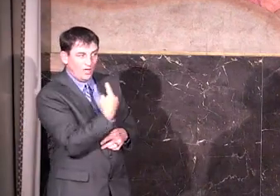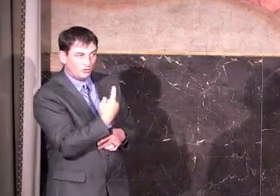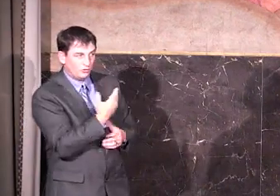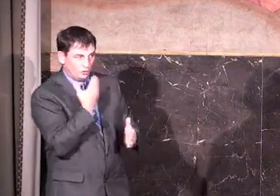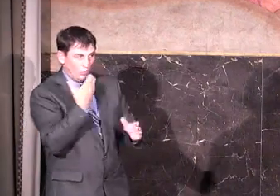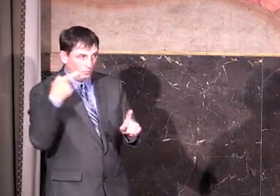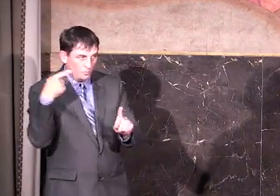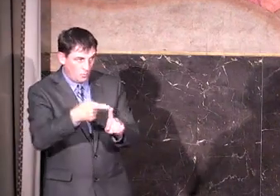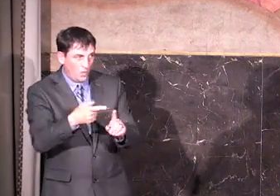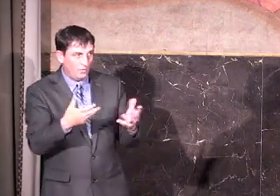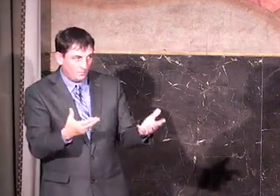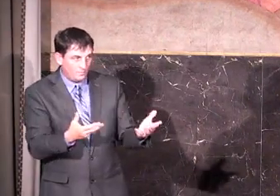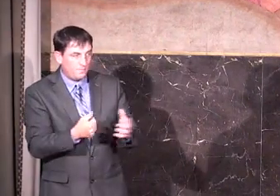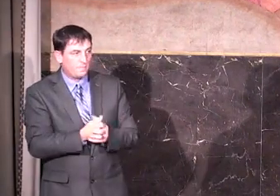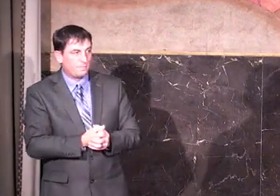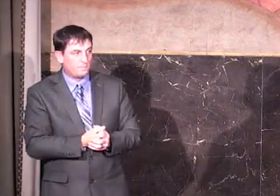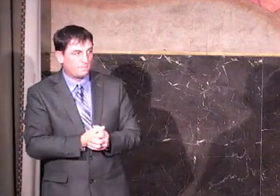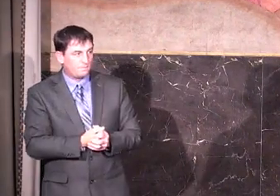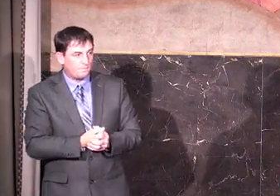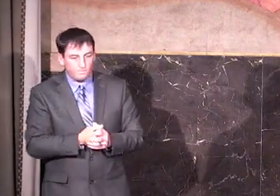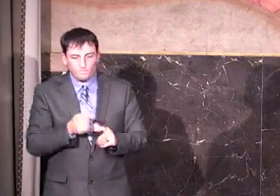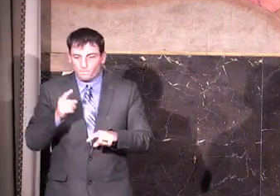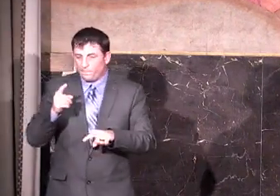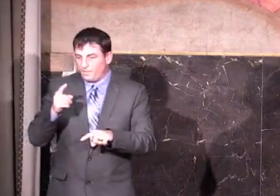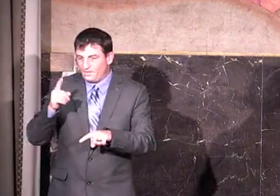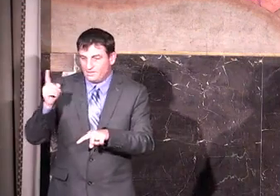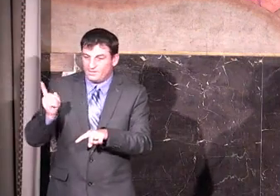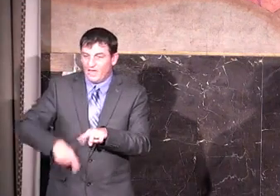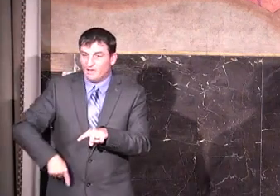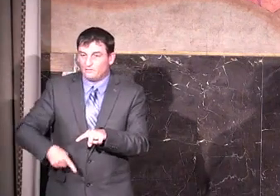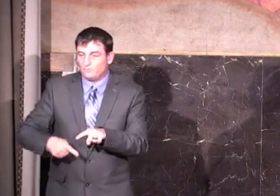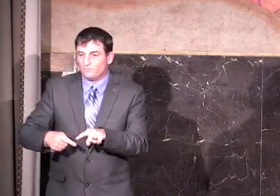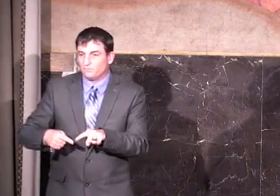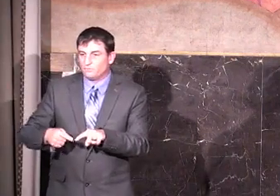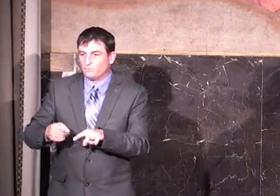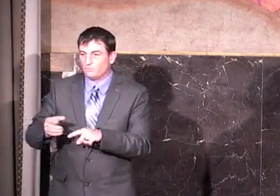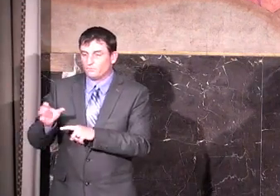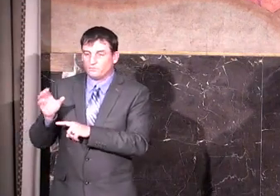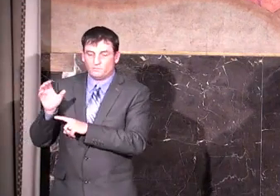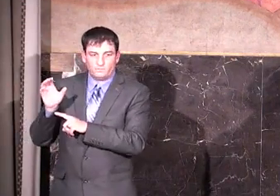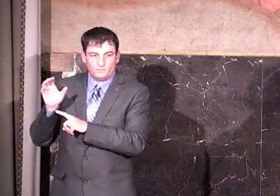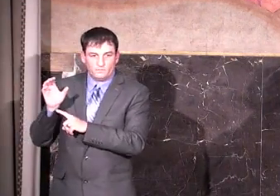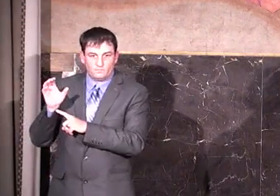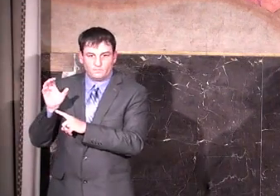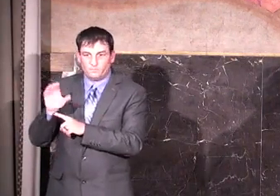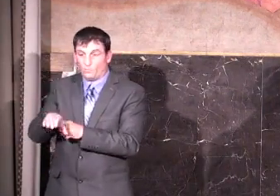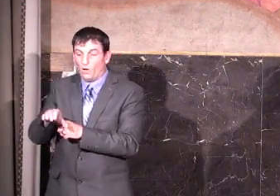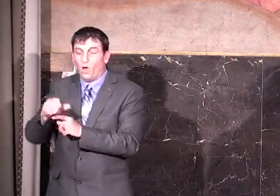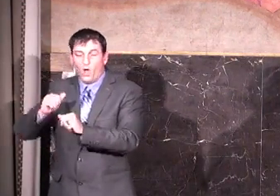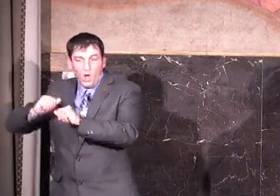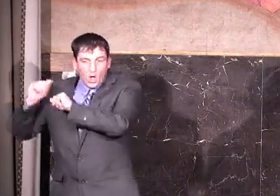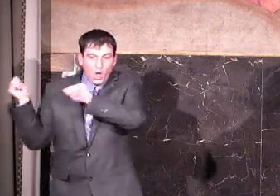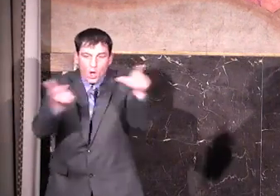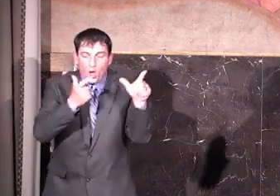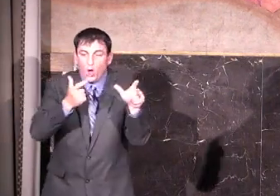is, you can't just go through and say we're going to test either of those populations once and be done. So what I just mentioned about needing to go back